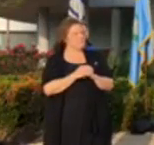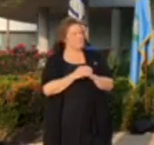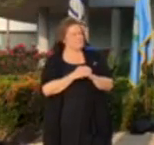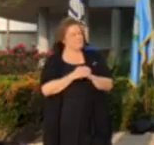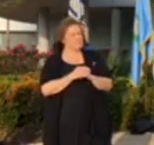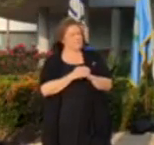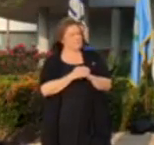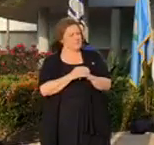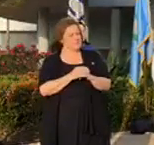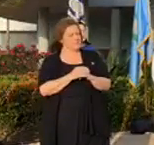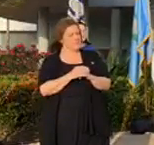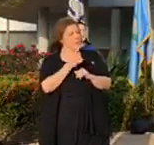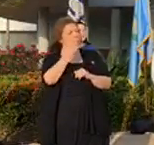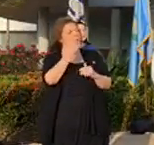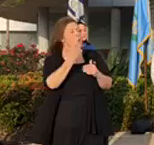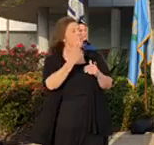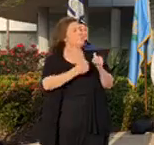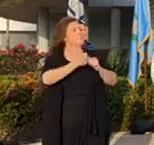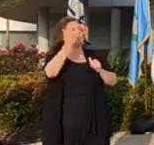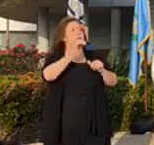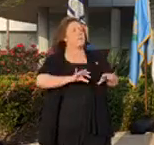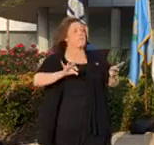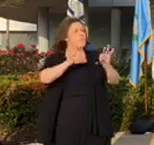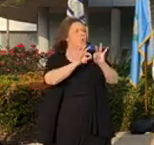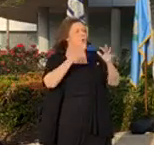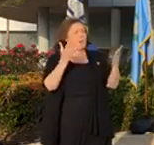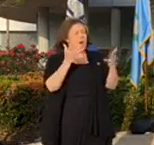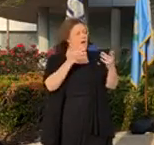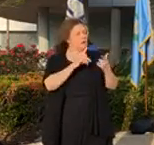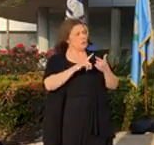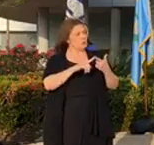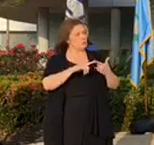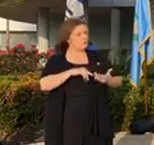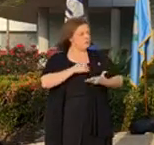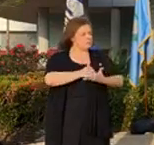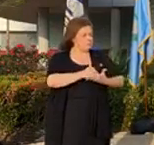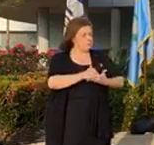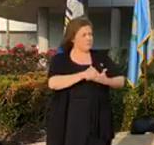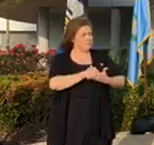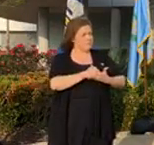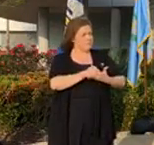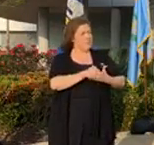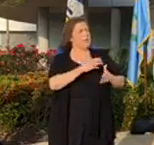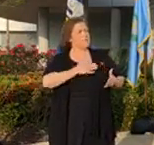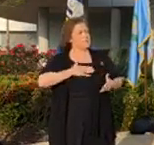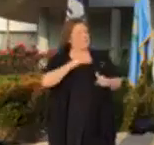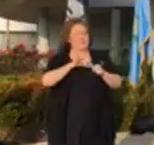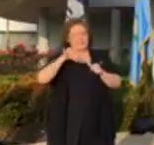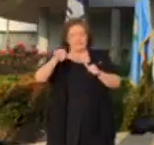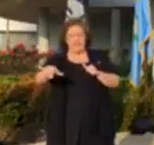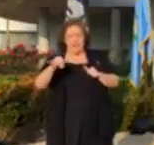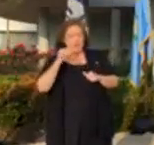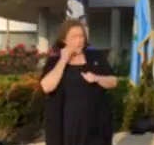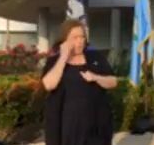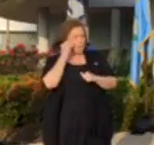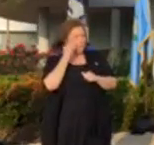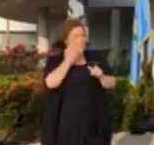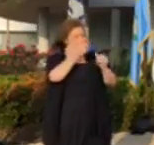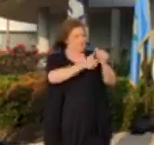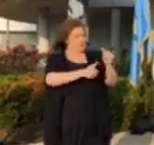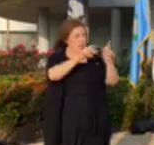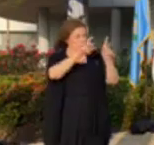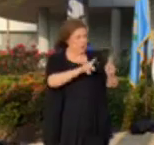the single greatest thing you can do to help mitigate this pandemic is to stay at home, like every